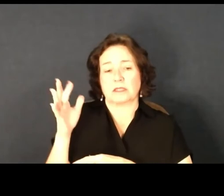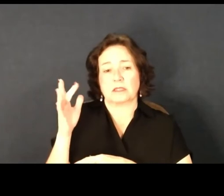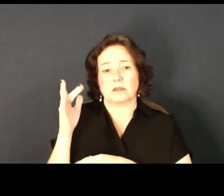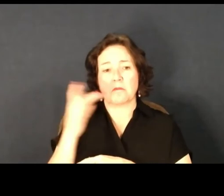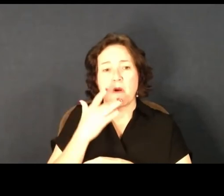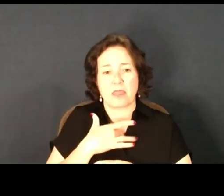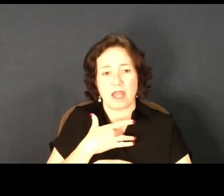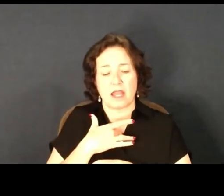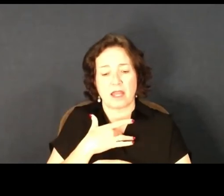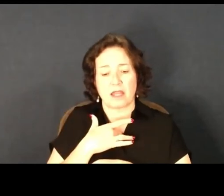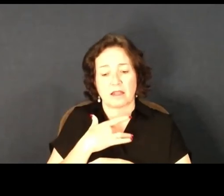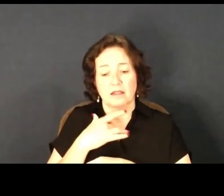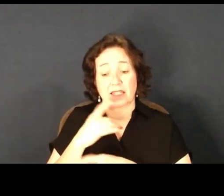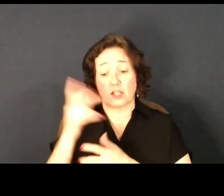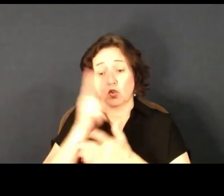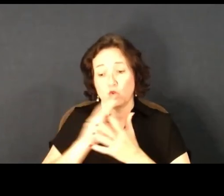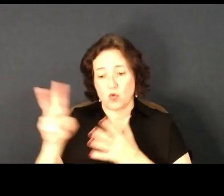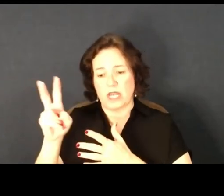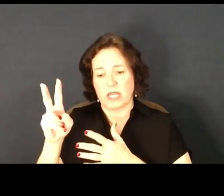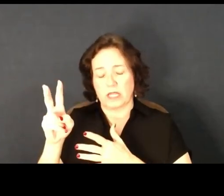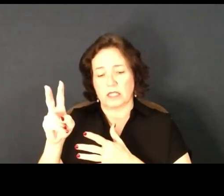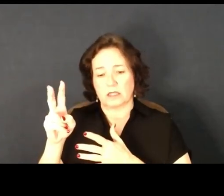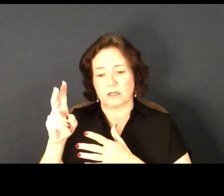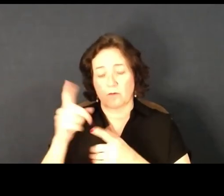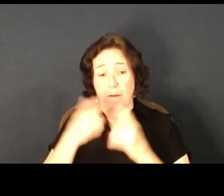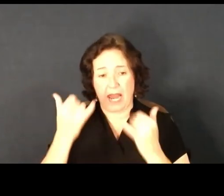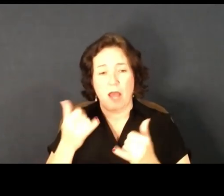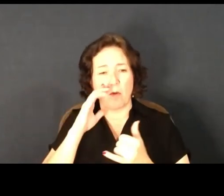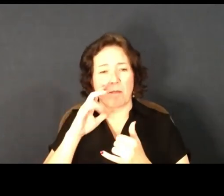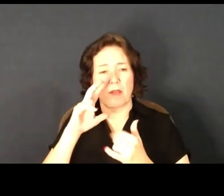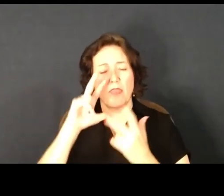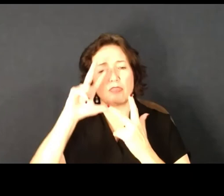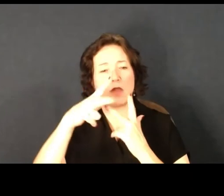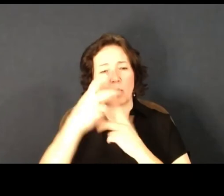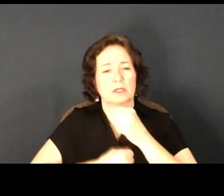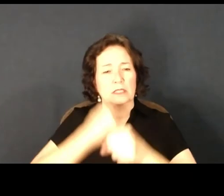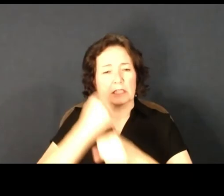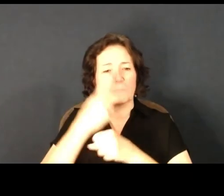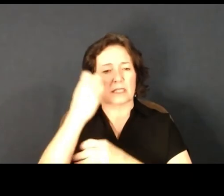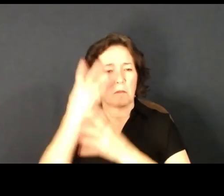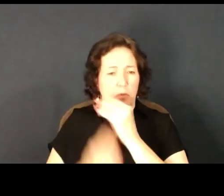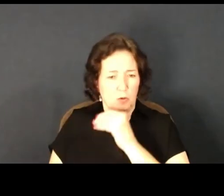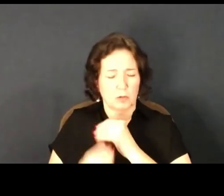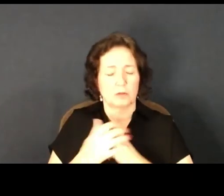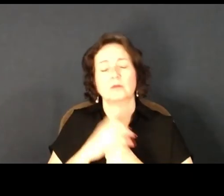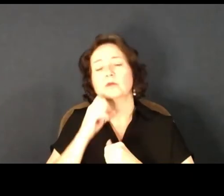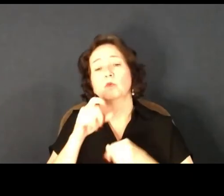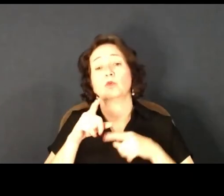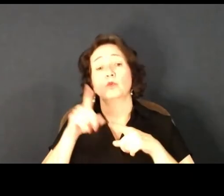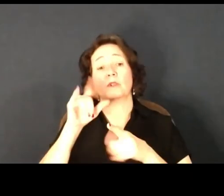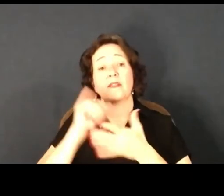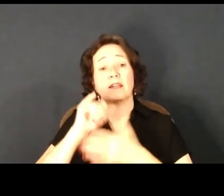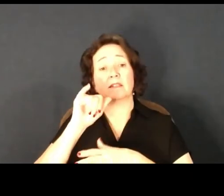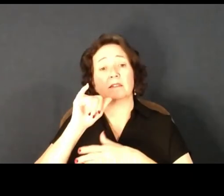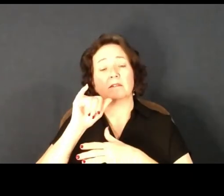the third anniversary of his passing. So it is during this time of the year that I think about Phil